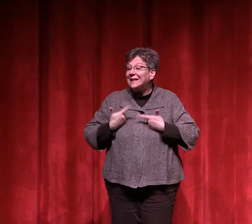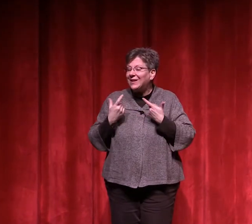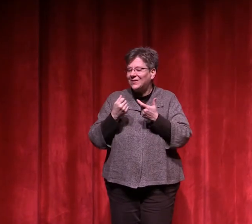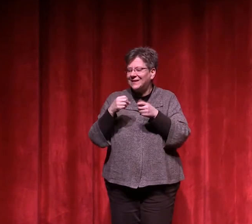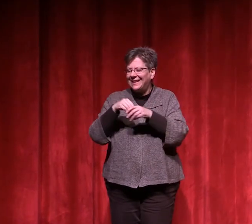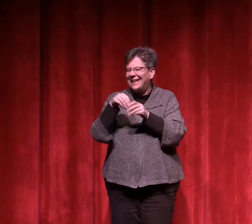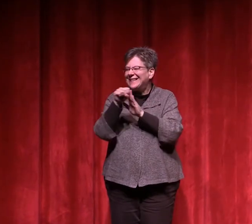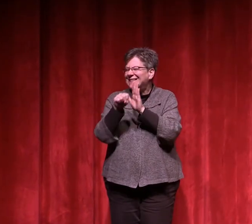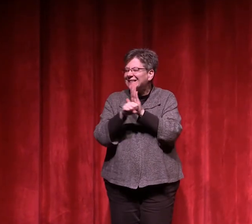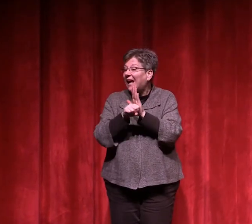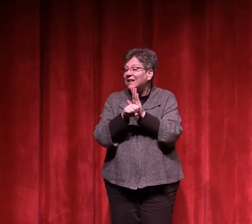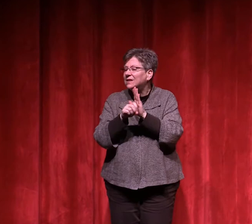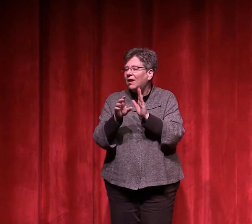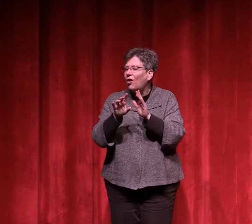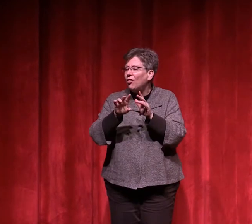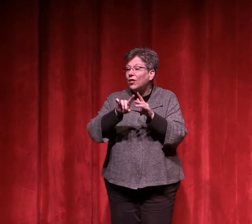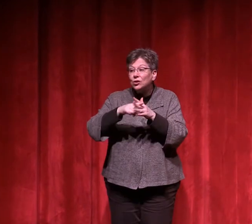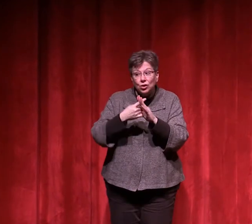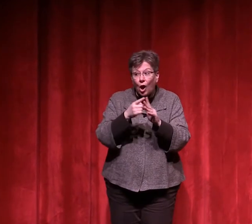that start with the letter M.